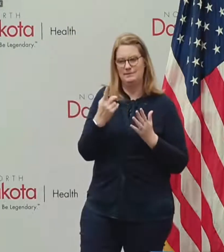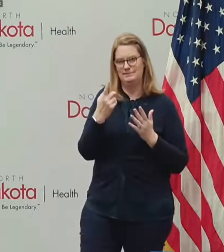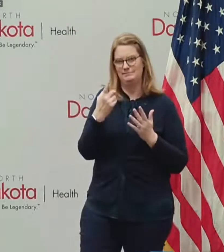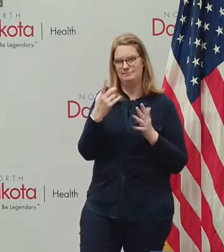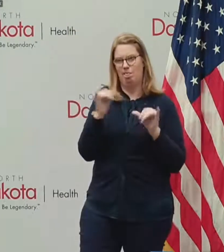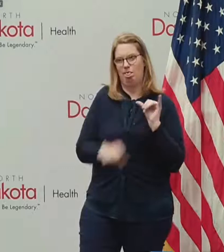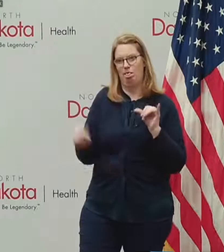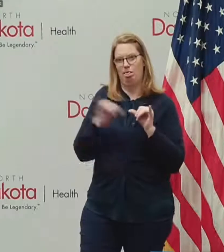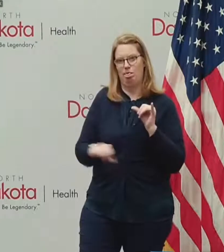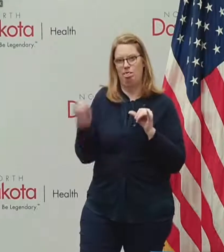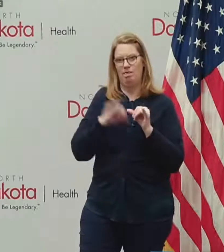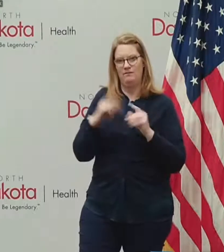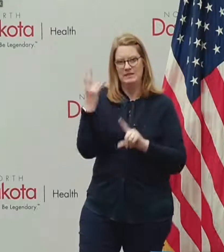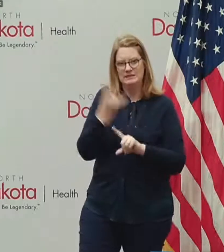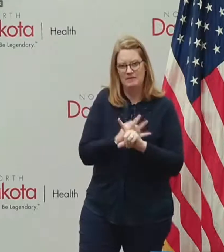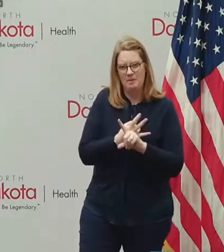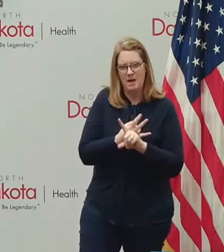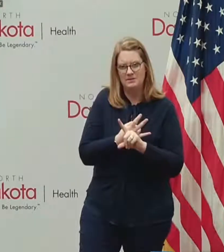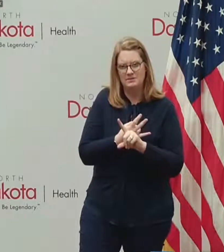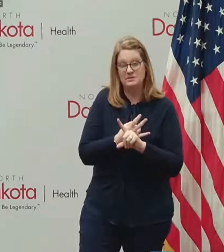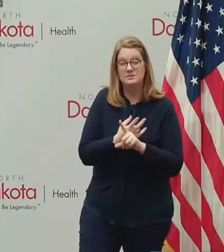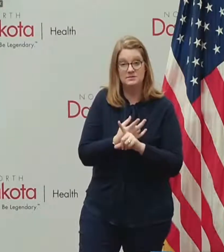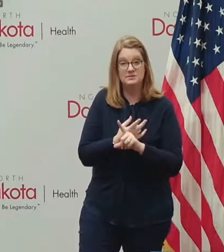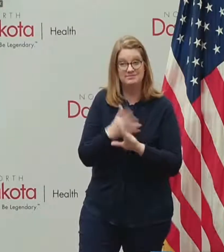we actually need is increased